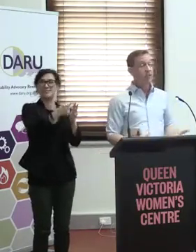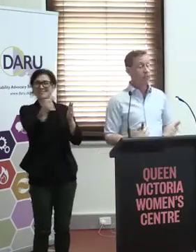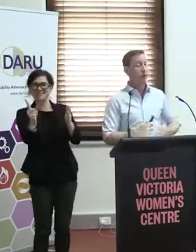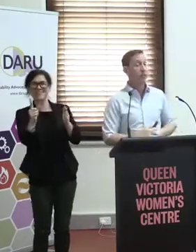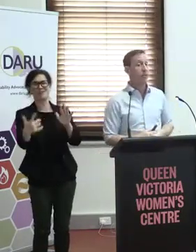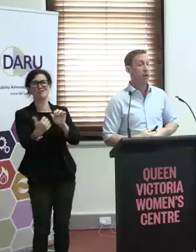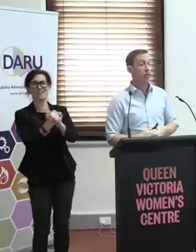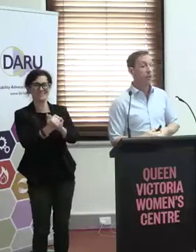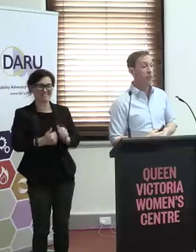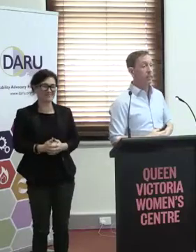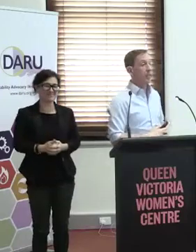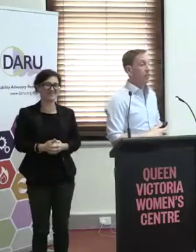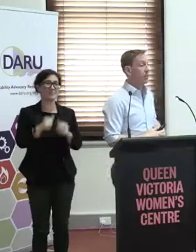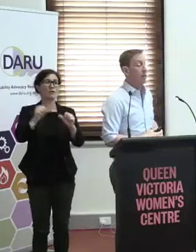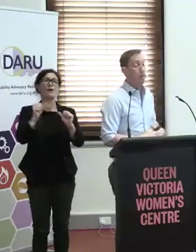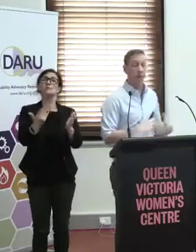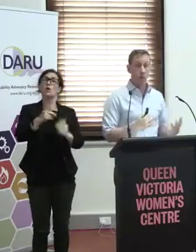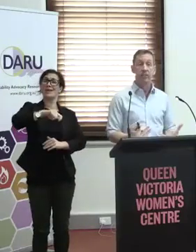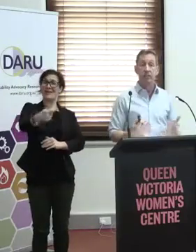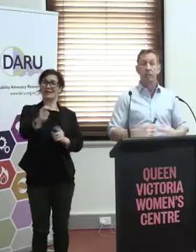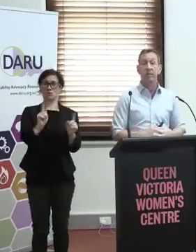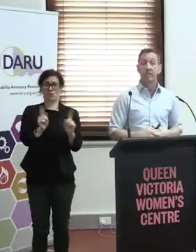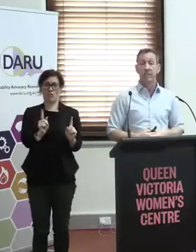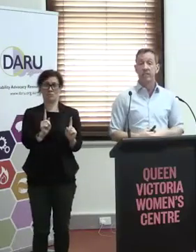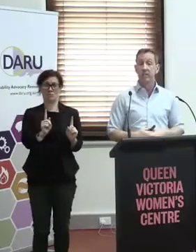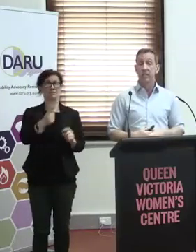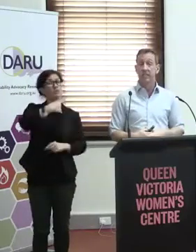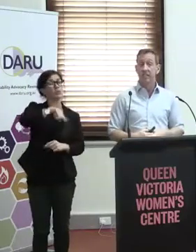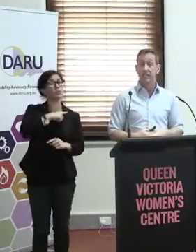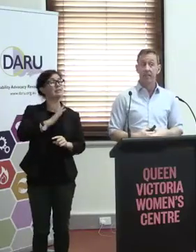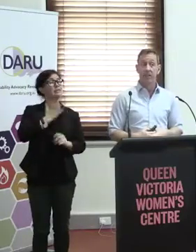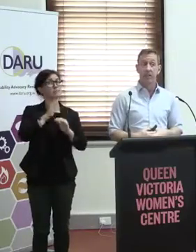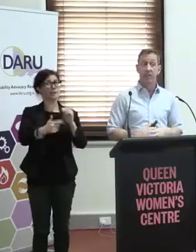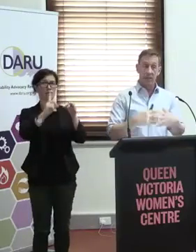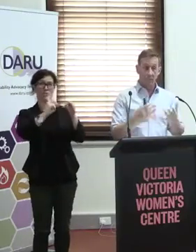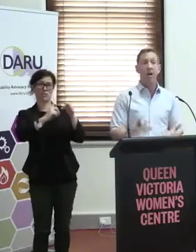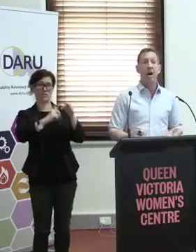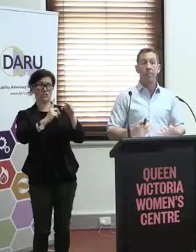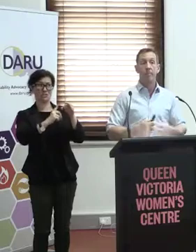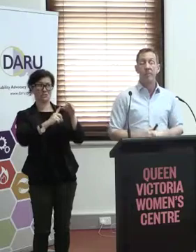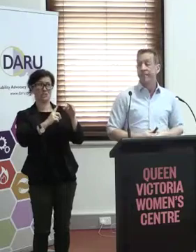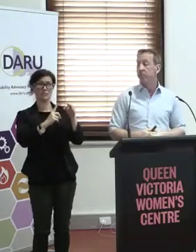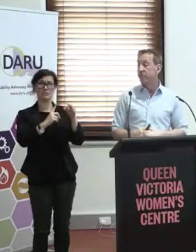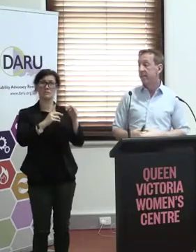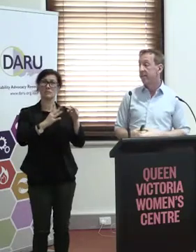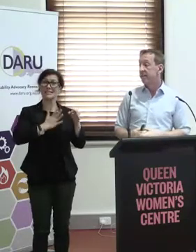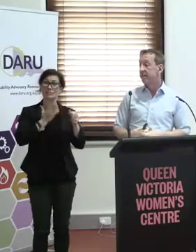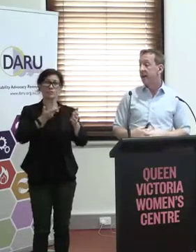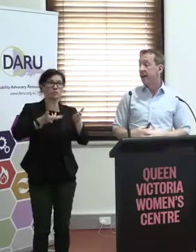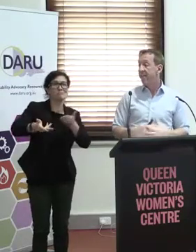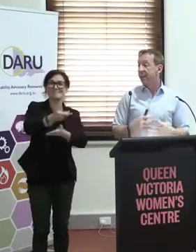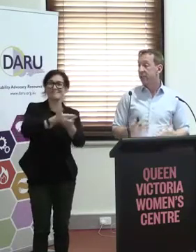In terms of a process going forward, there are a number of questions we're really interested in discussing with you in the